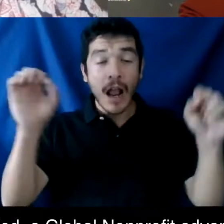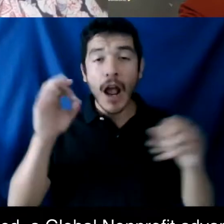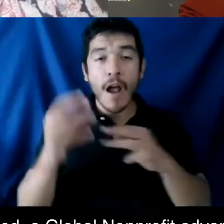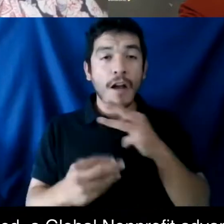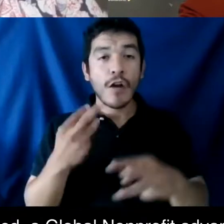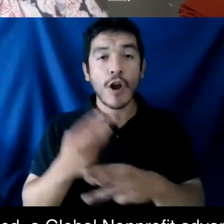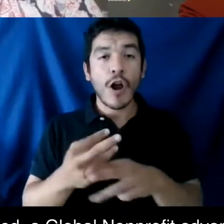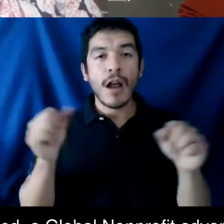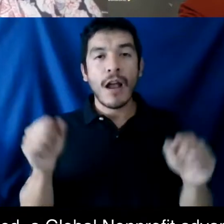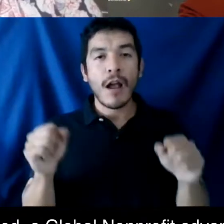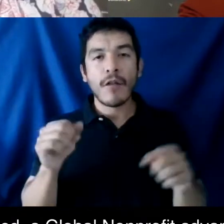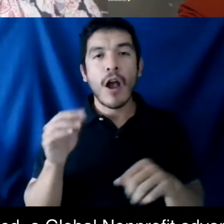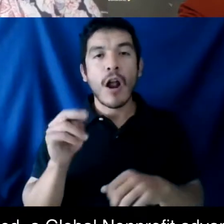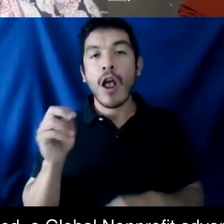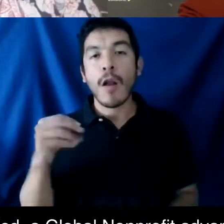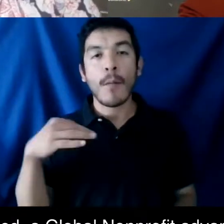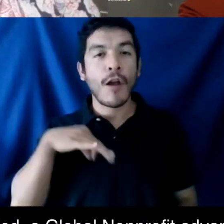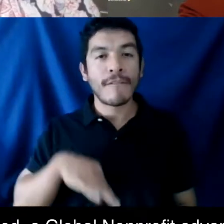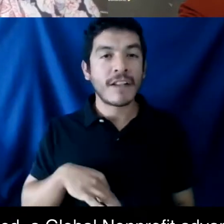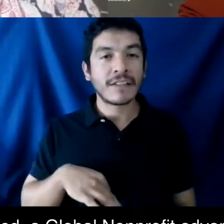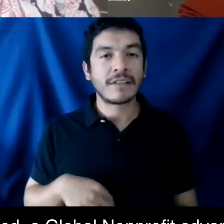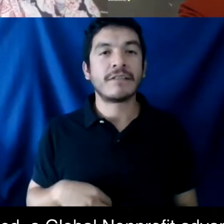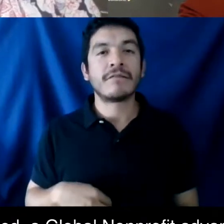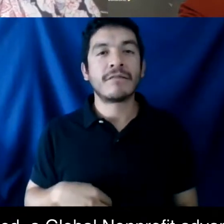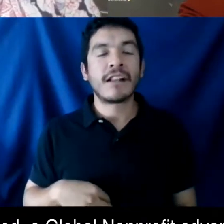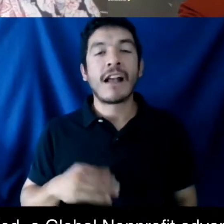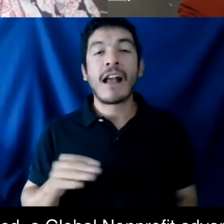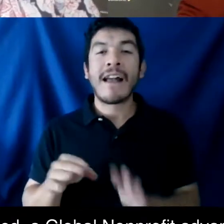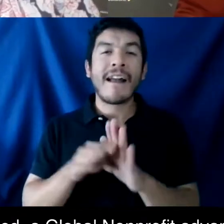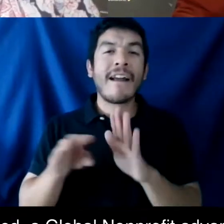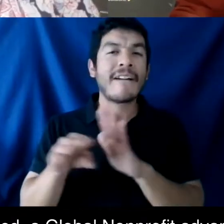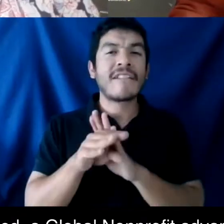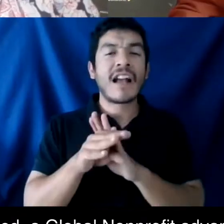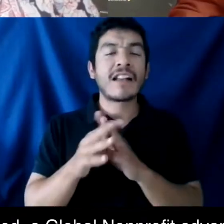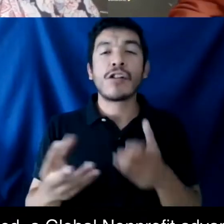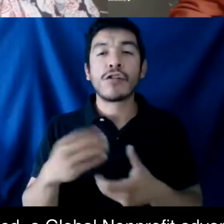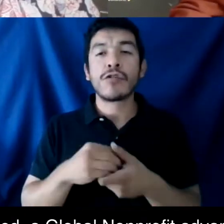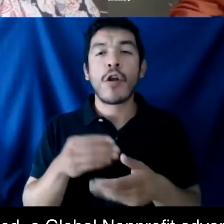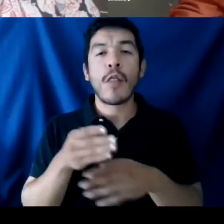Enabled, a global nonprofit advancing radical inclusion through